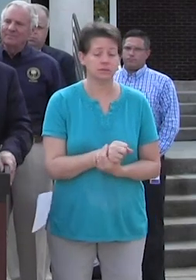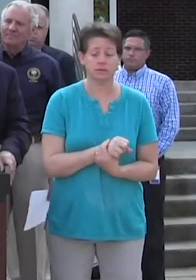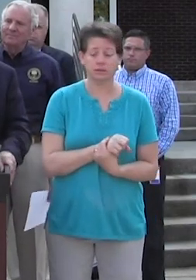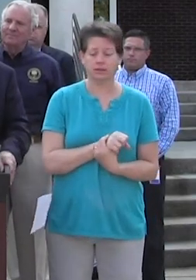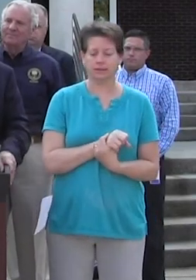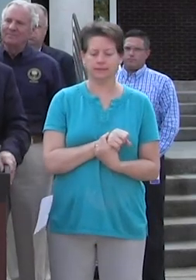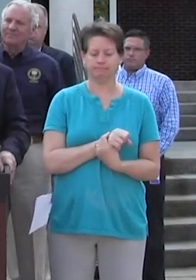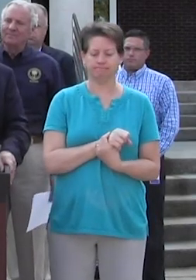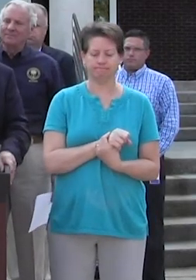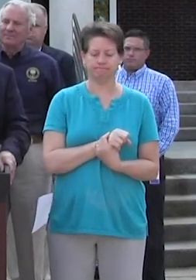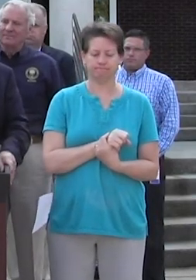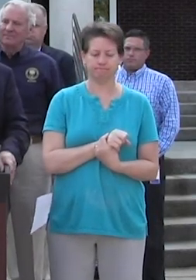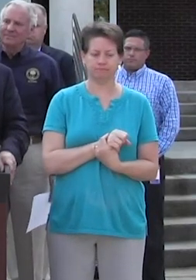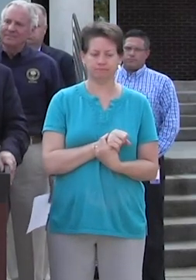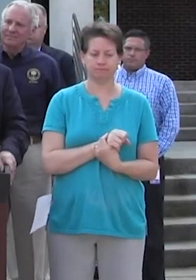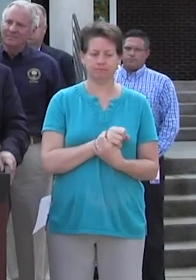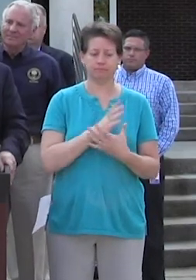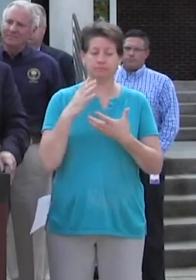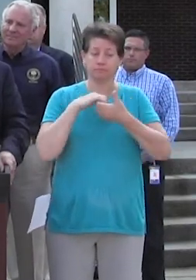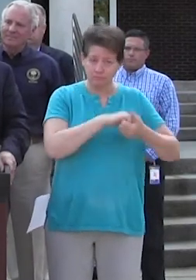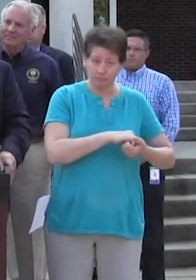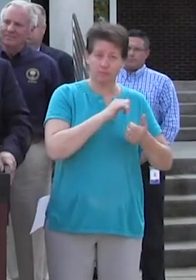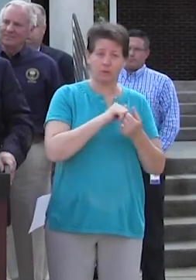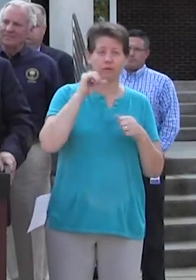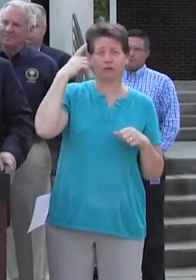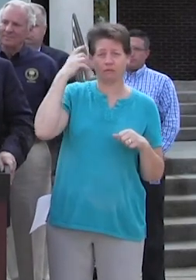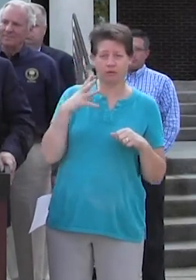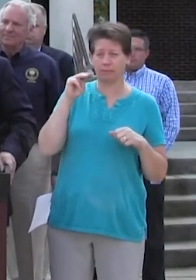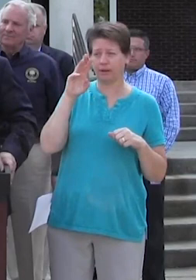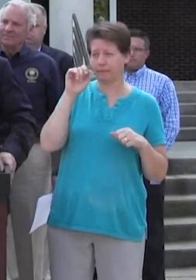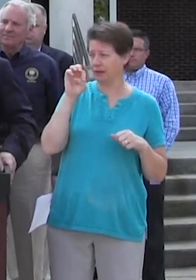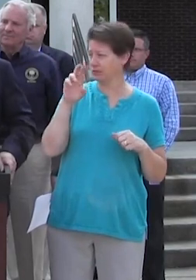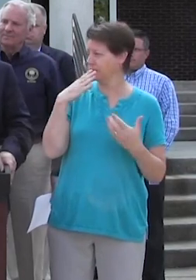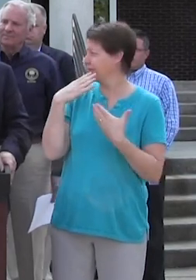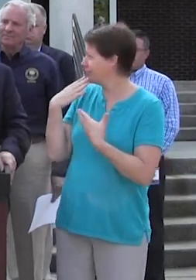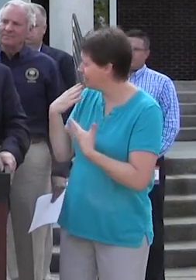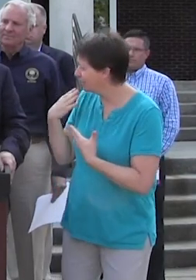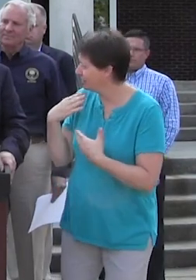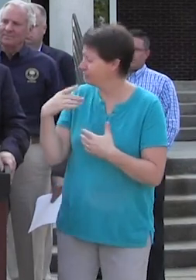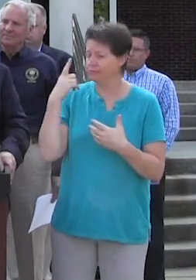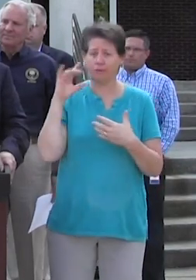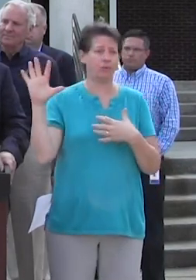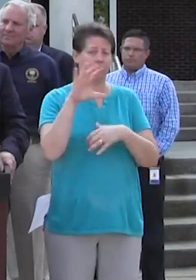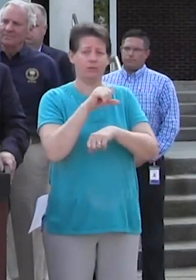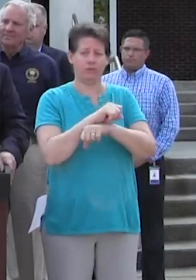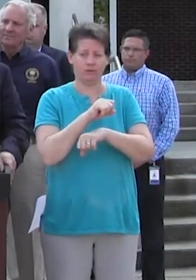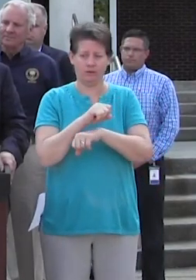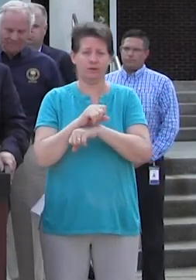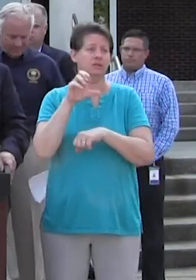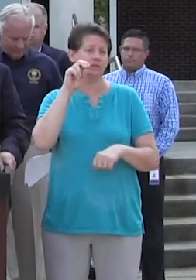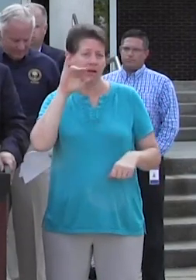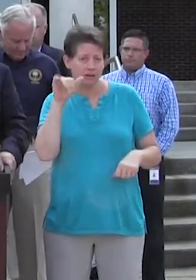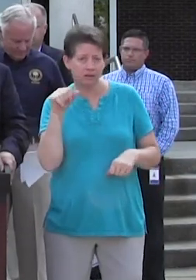say, along with Governor McMaster, thank you, Sundquist, for the work that you're doing with